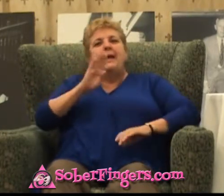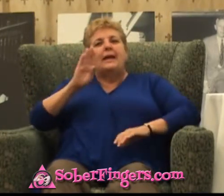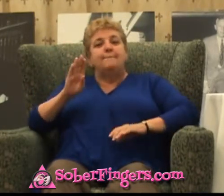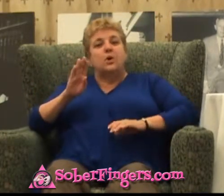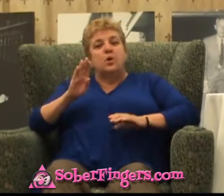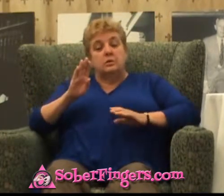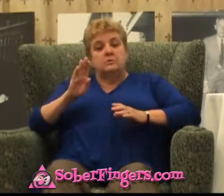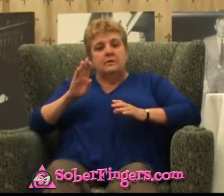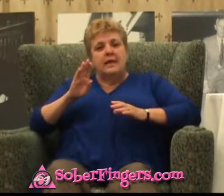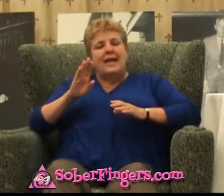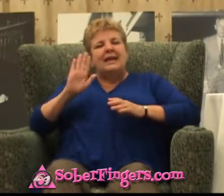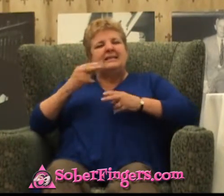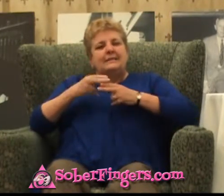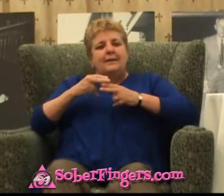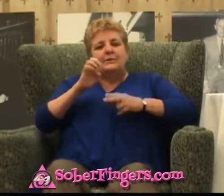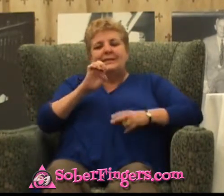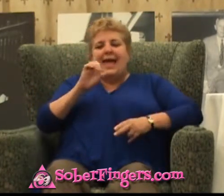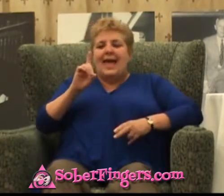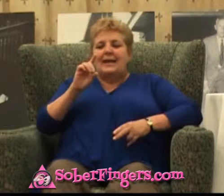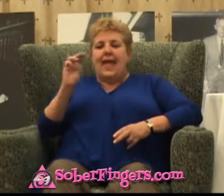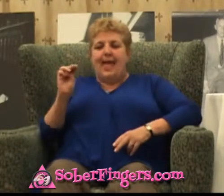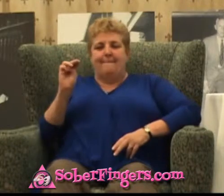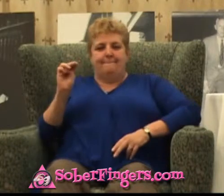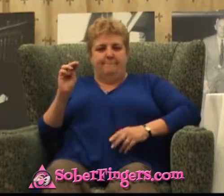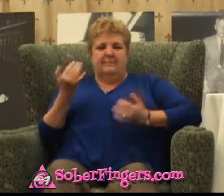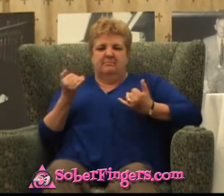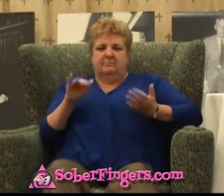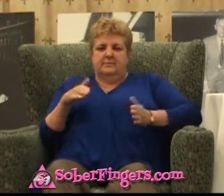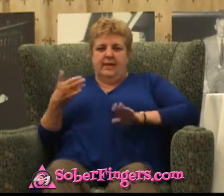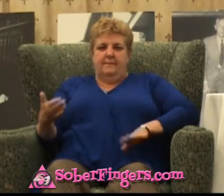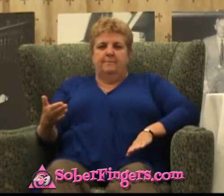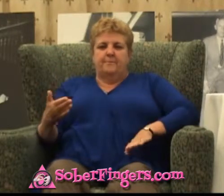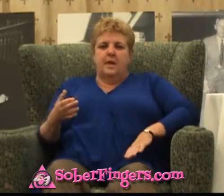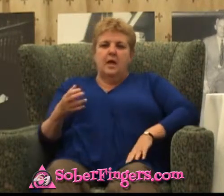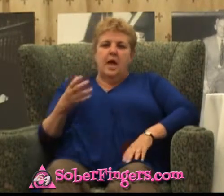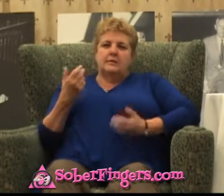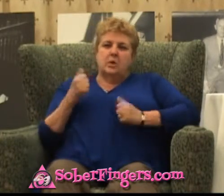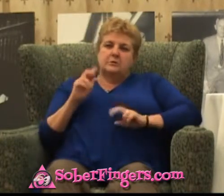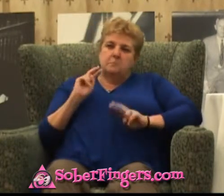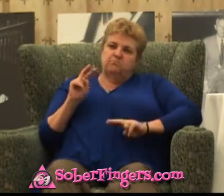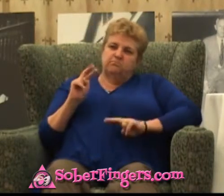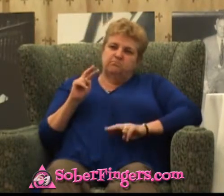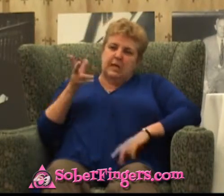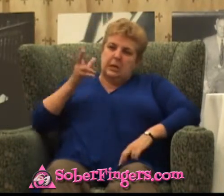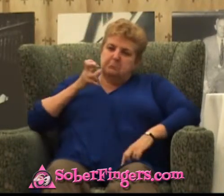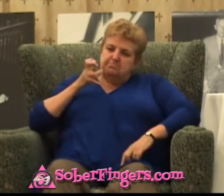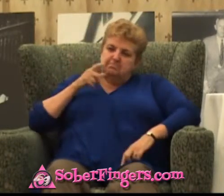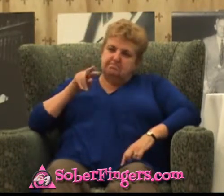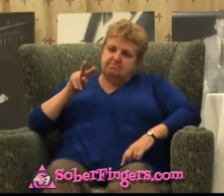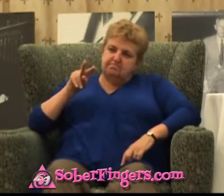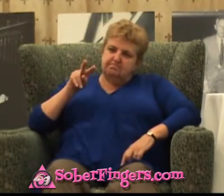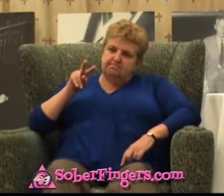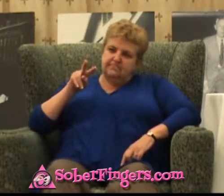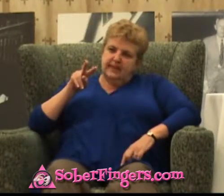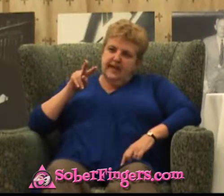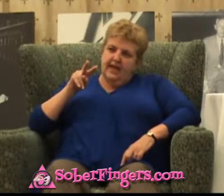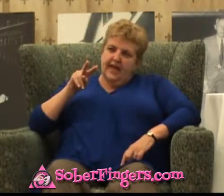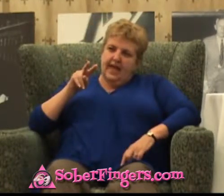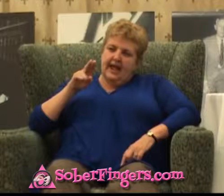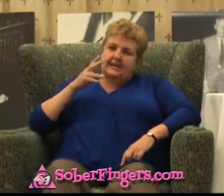about. And I began watching him and I began listening to him, and then I saw something in Ed that I had never seen in anyone as he spoke. I